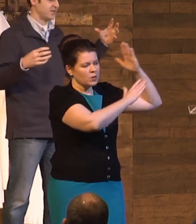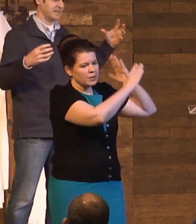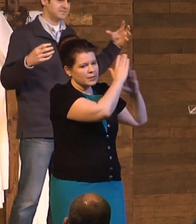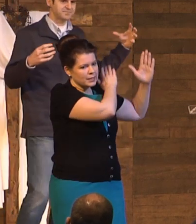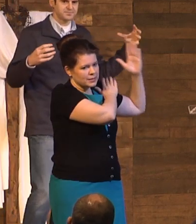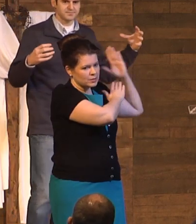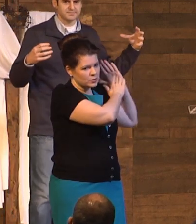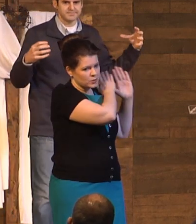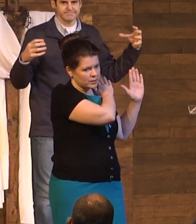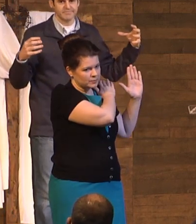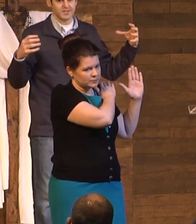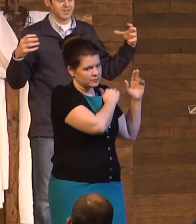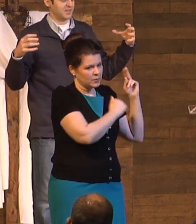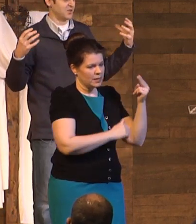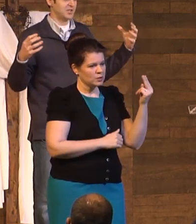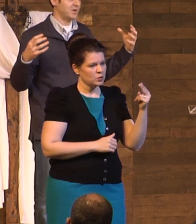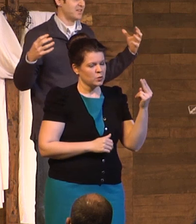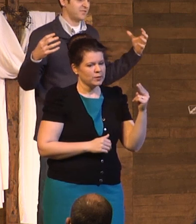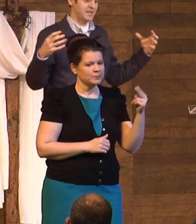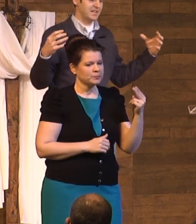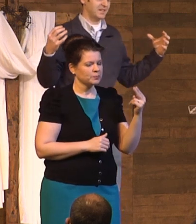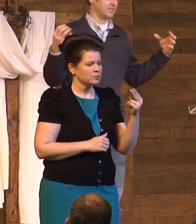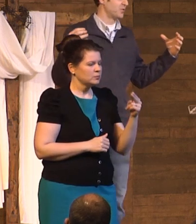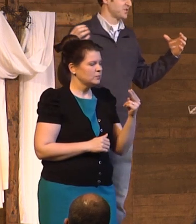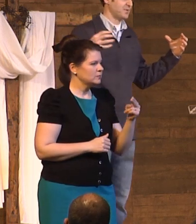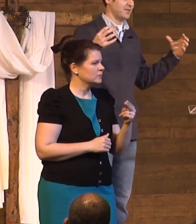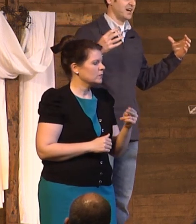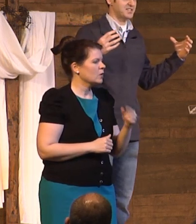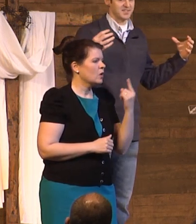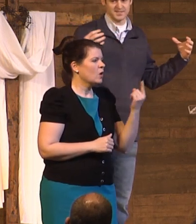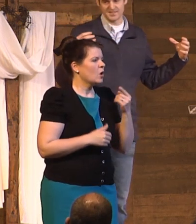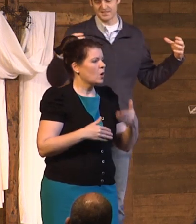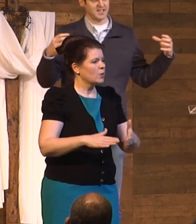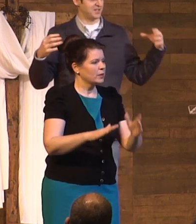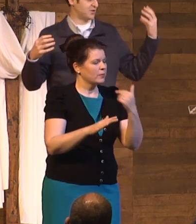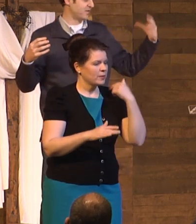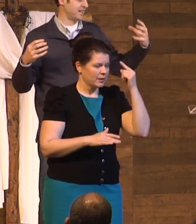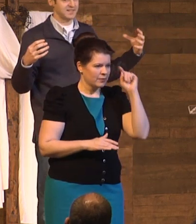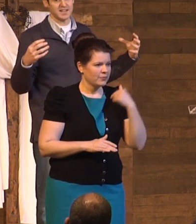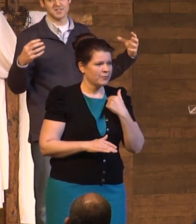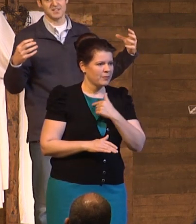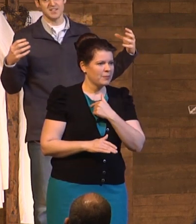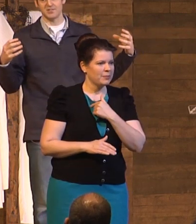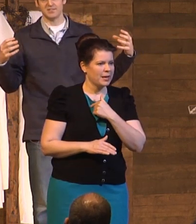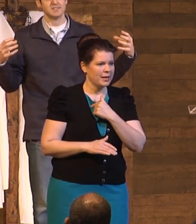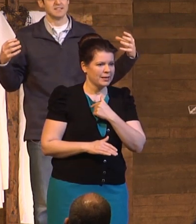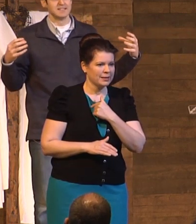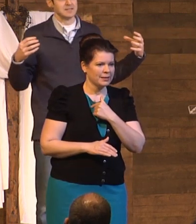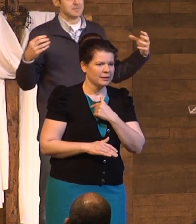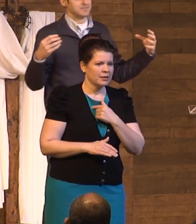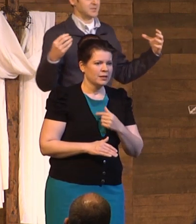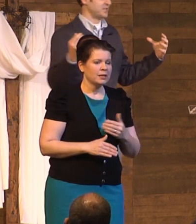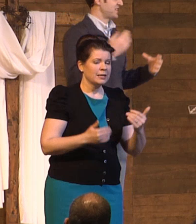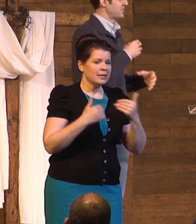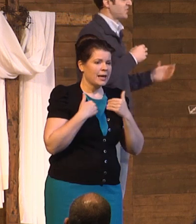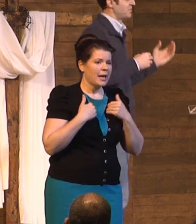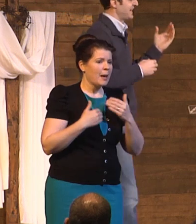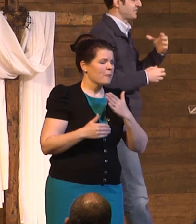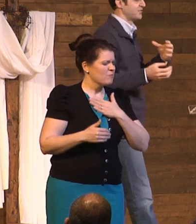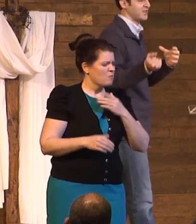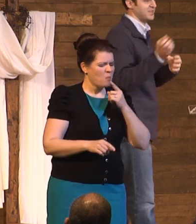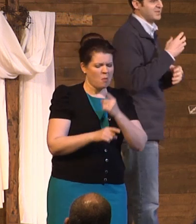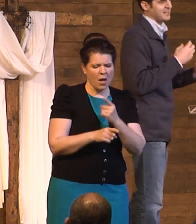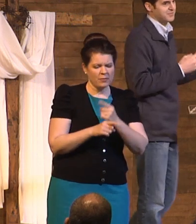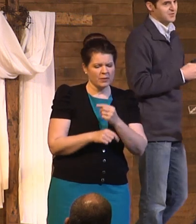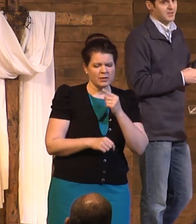think you're right, the only way for me to enforce my righteousness is to say that you're right is actually evil. And we just keep going back